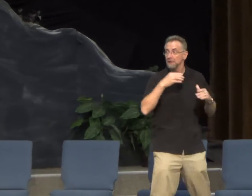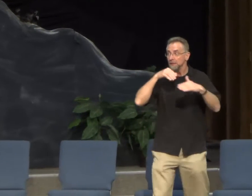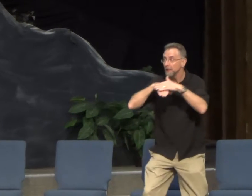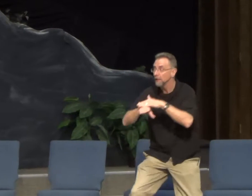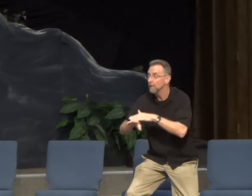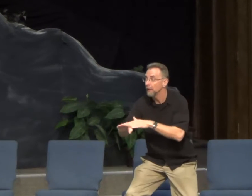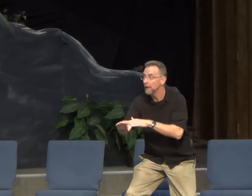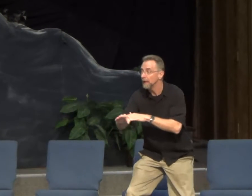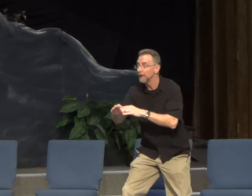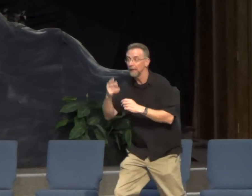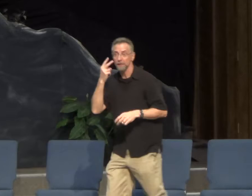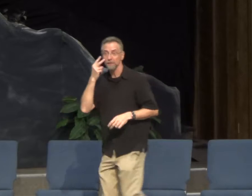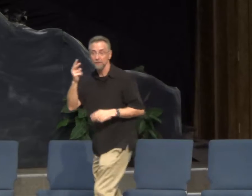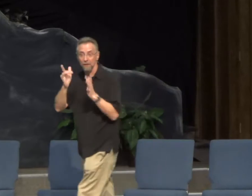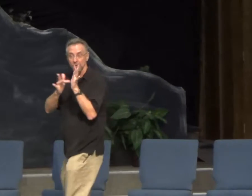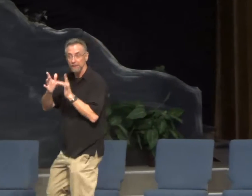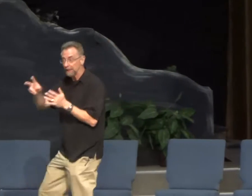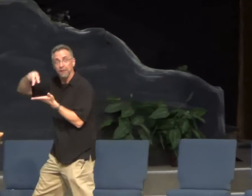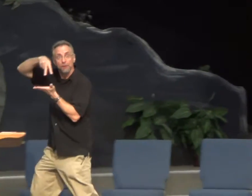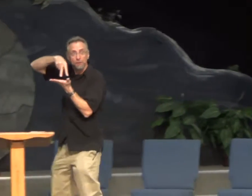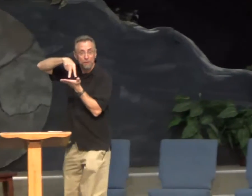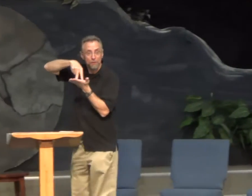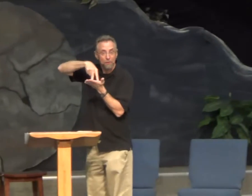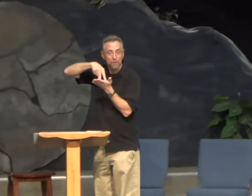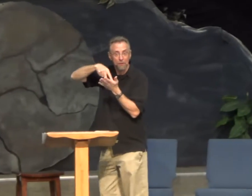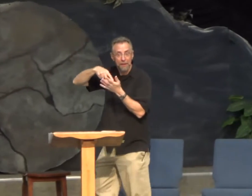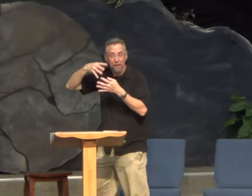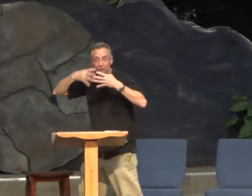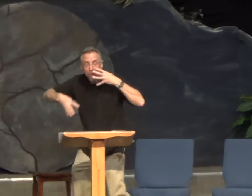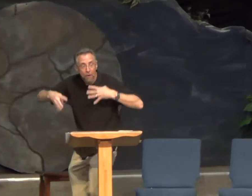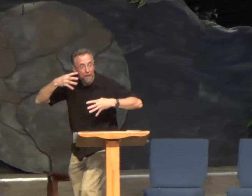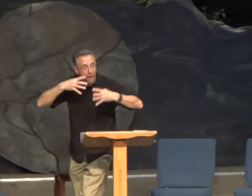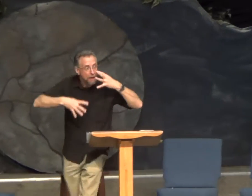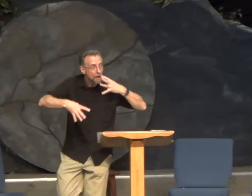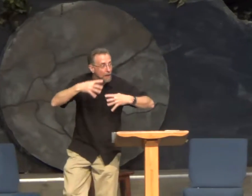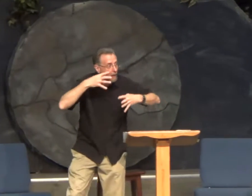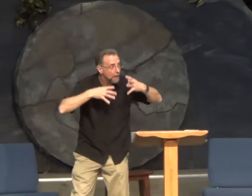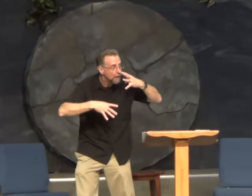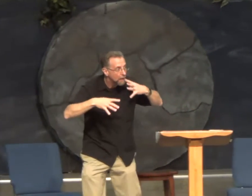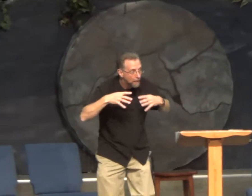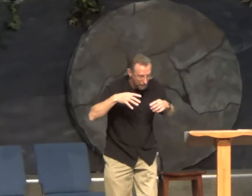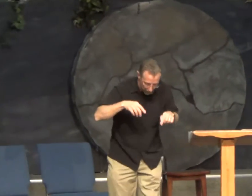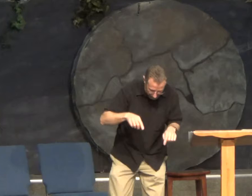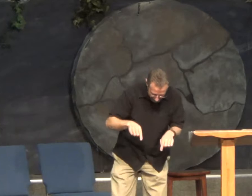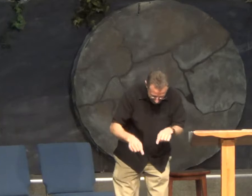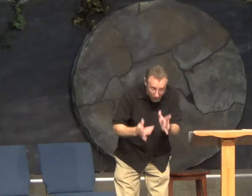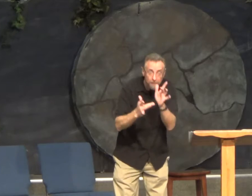came in, saw Jesus there, and she wept great